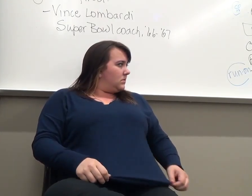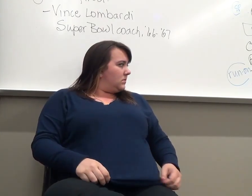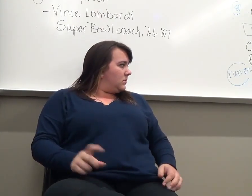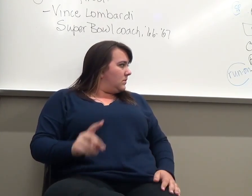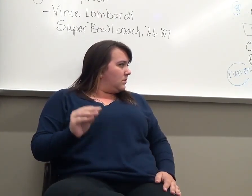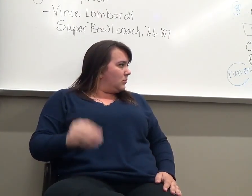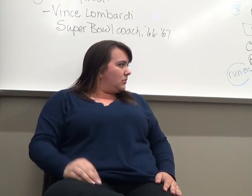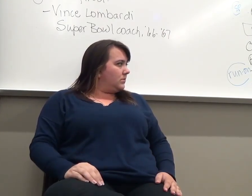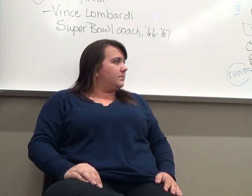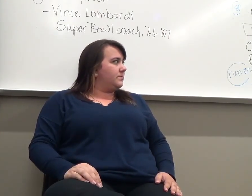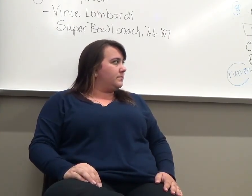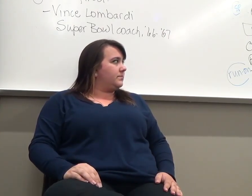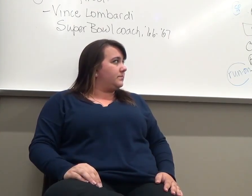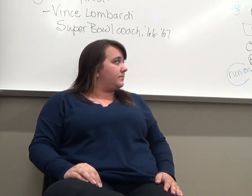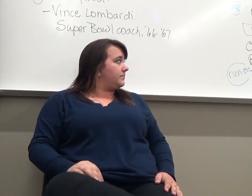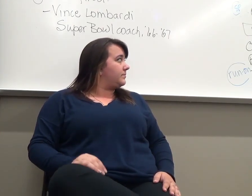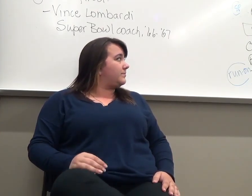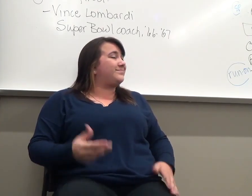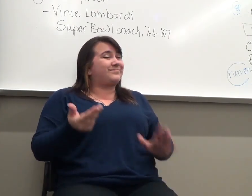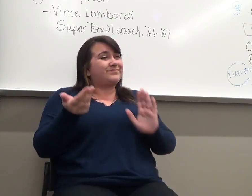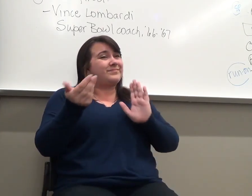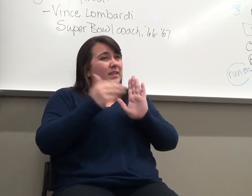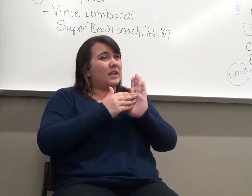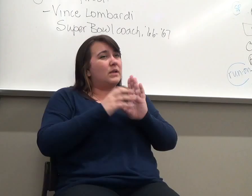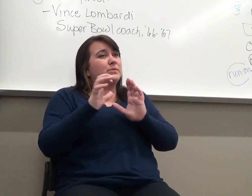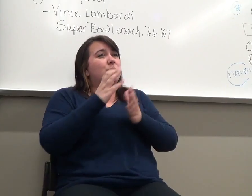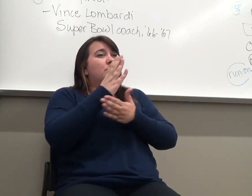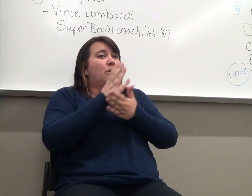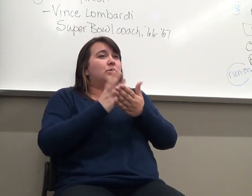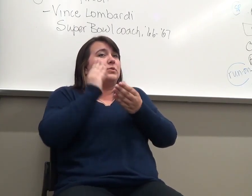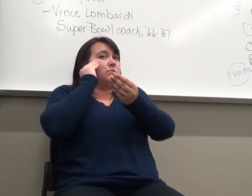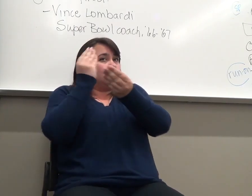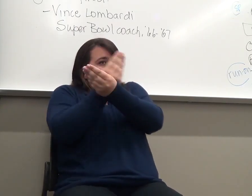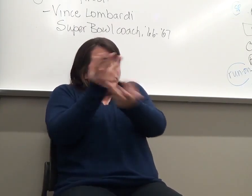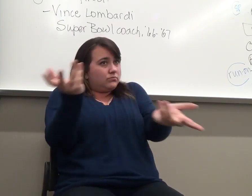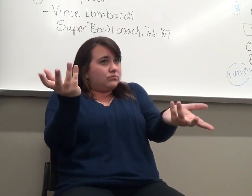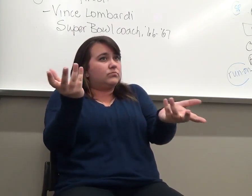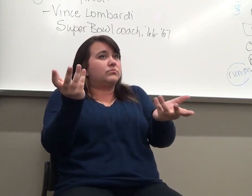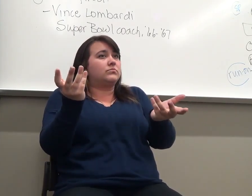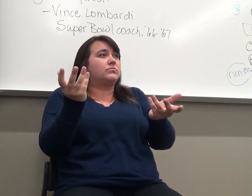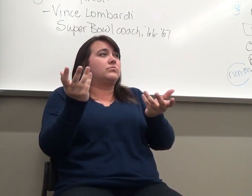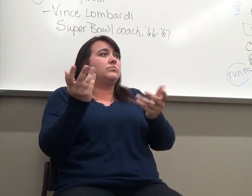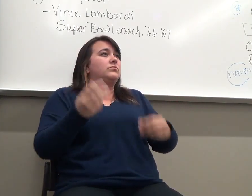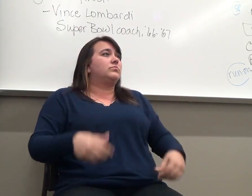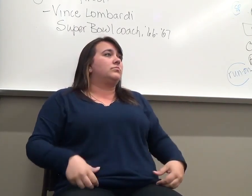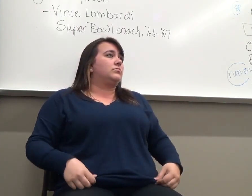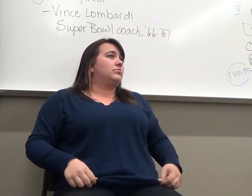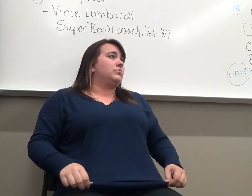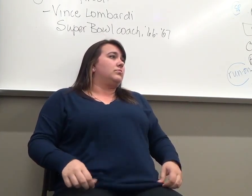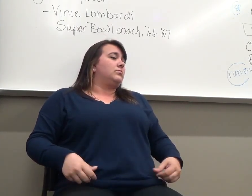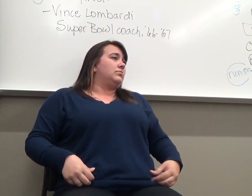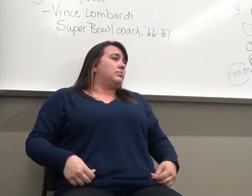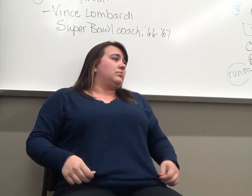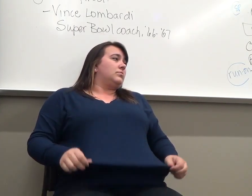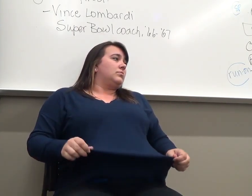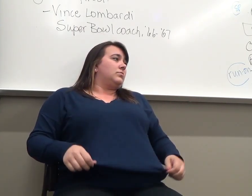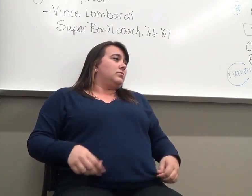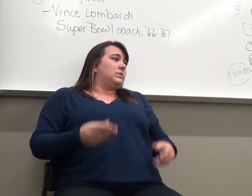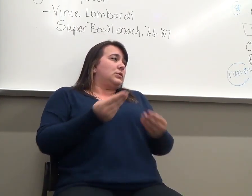paper's due, and you're suddenly thinking, oh, I've got to change my topic, that's a problem, because then you don't have all that review of